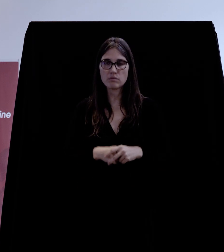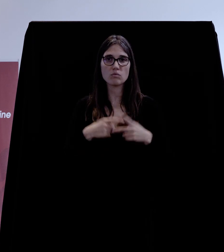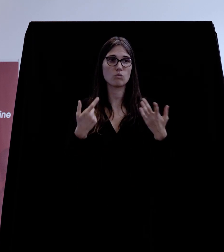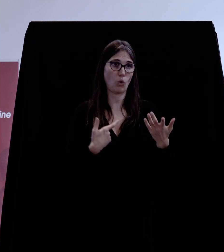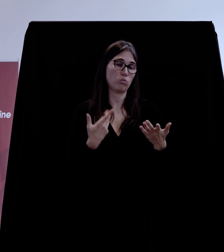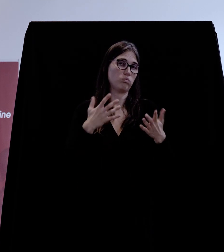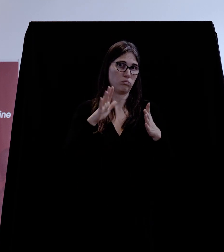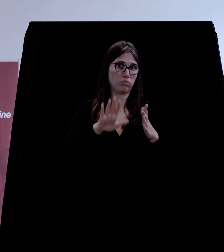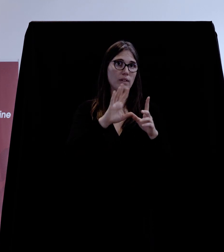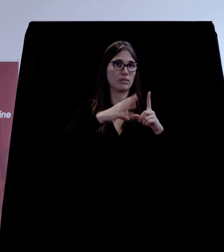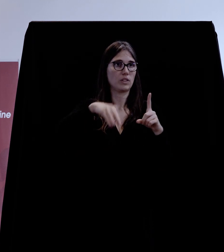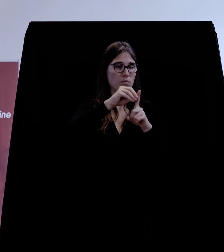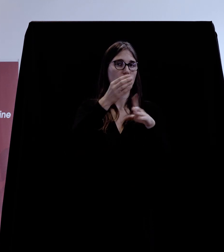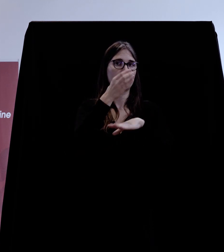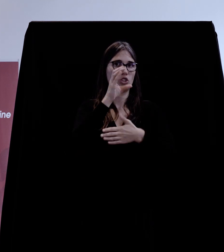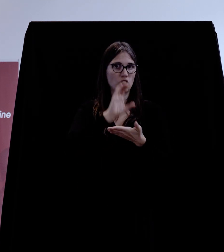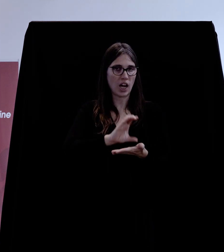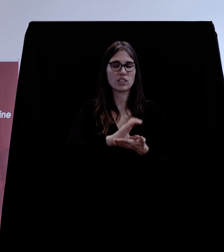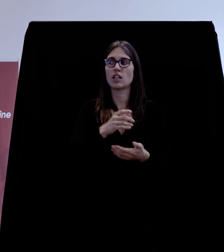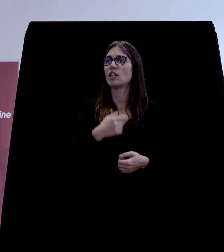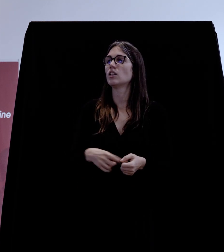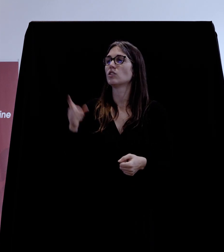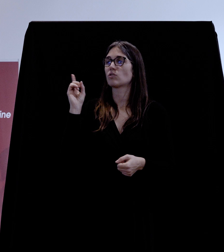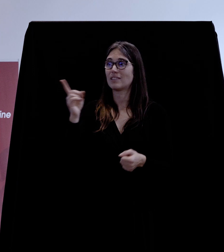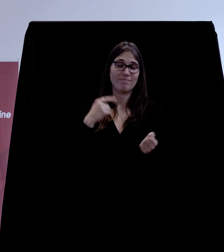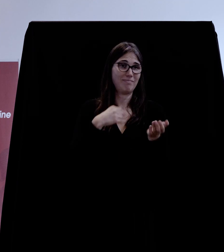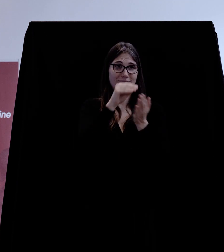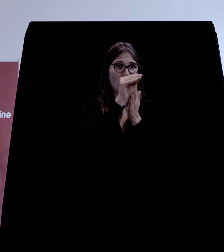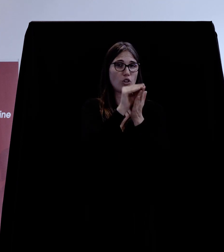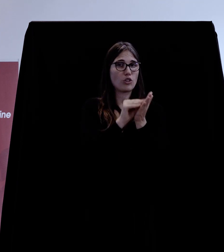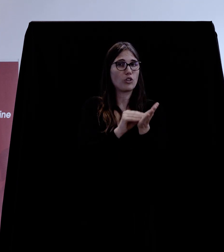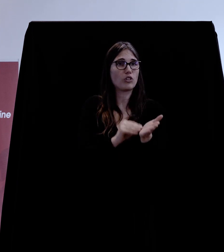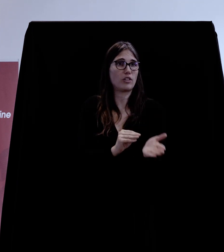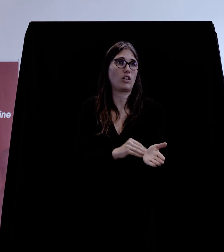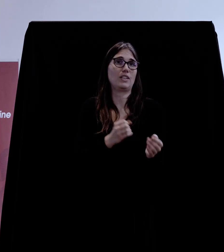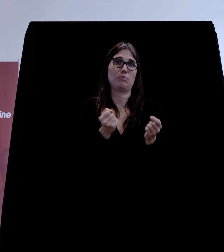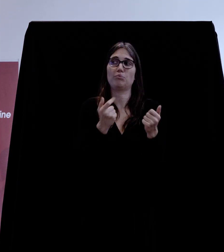for years and years. My students keep wanting to try to change it, but they haven't so far.